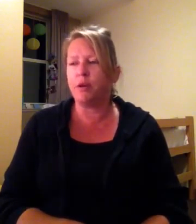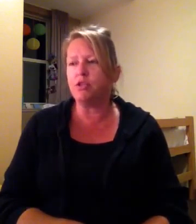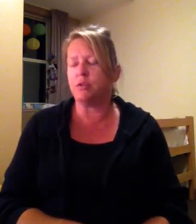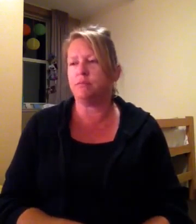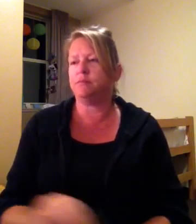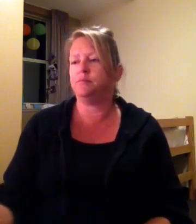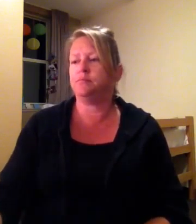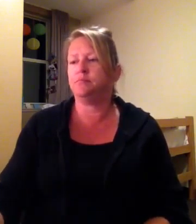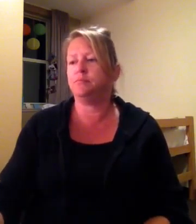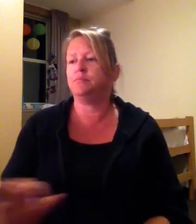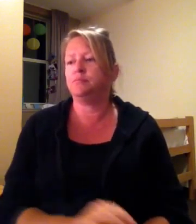graduation?